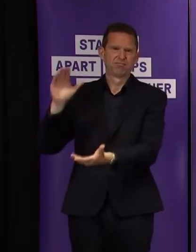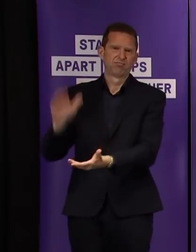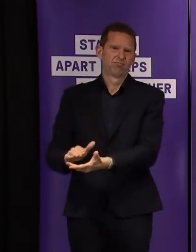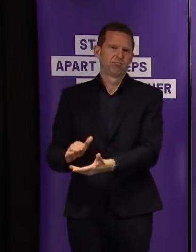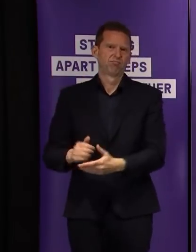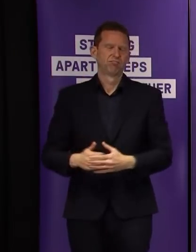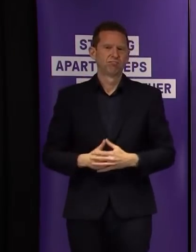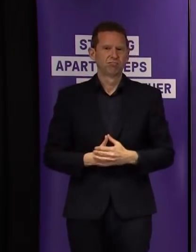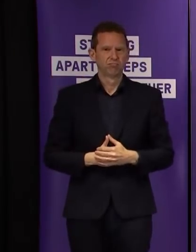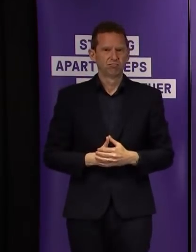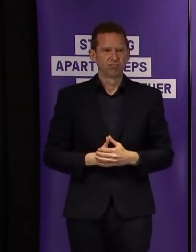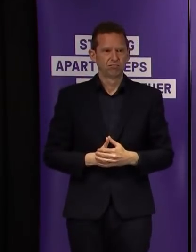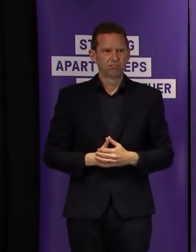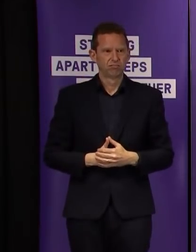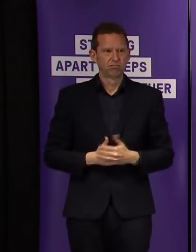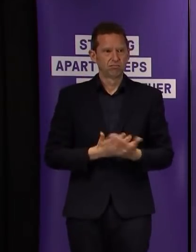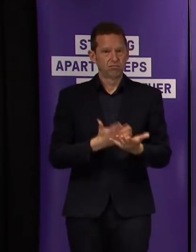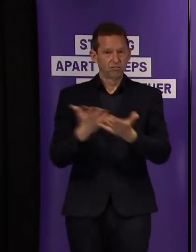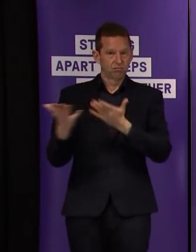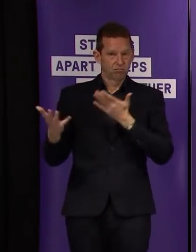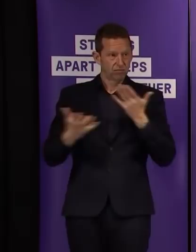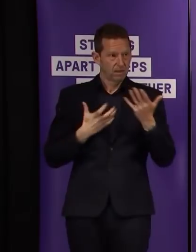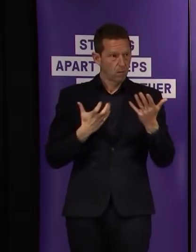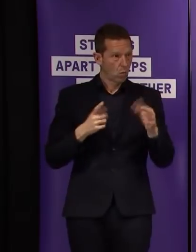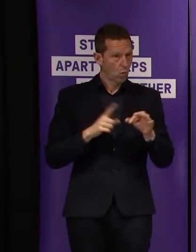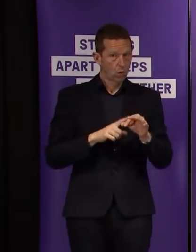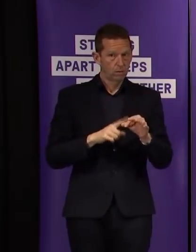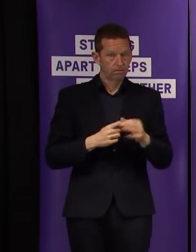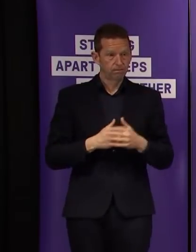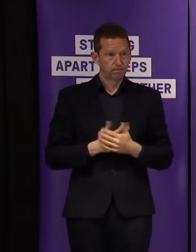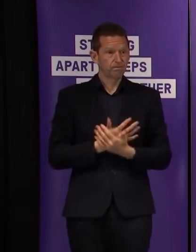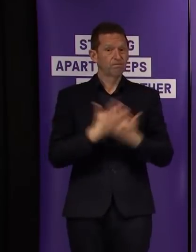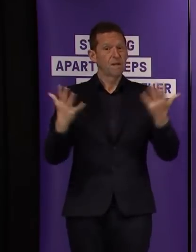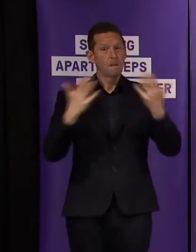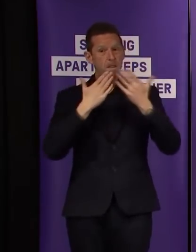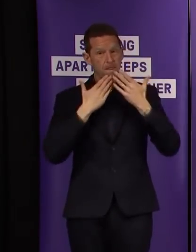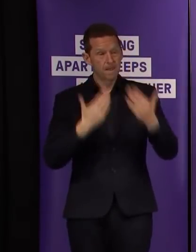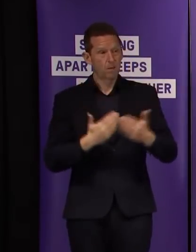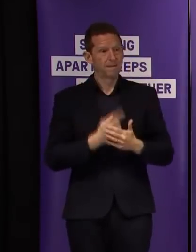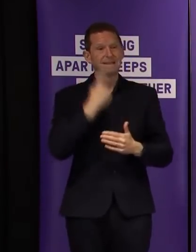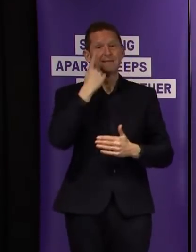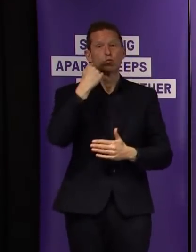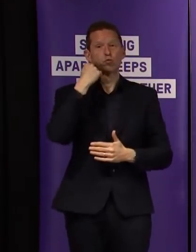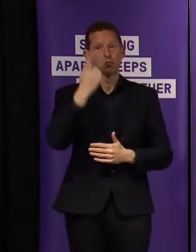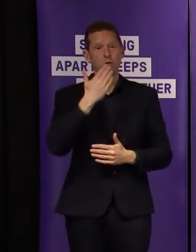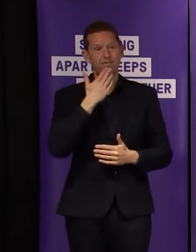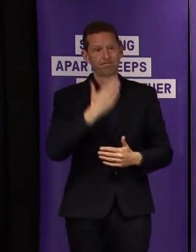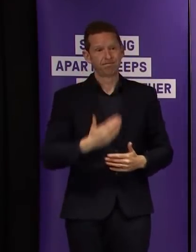Any other issues? Thank you very much. We'll see you tomorrow.